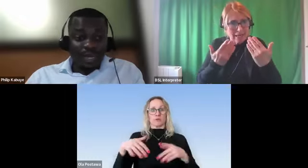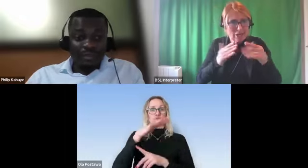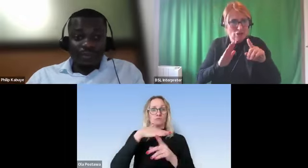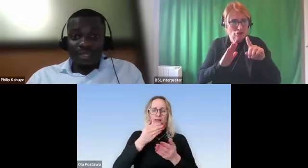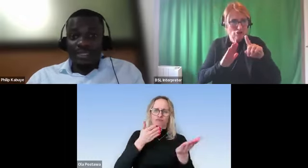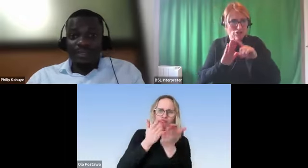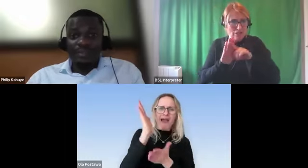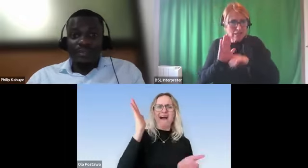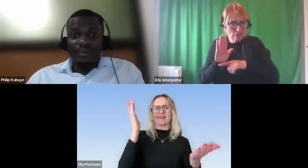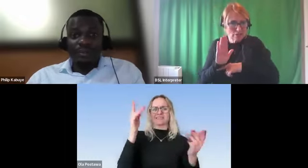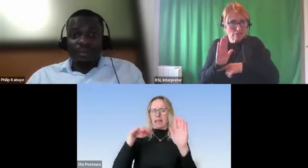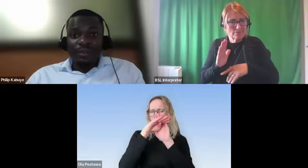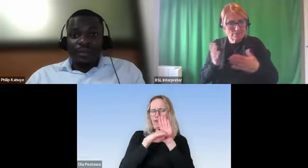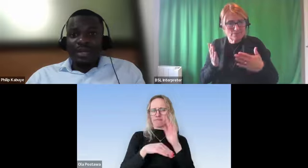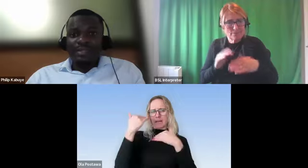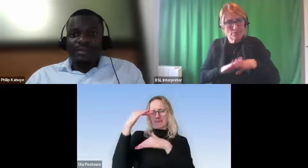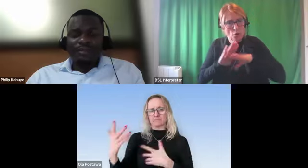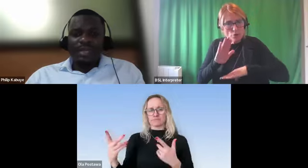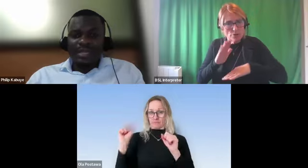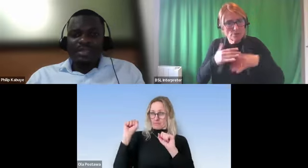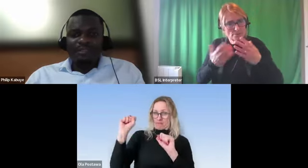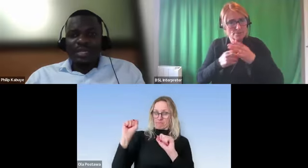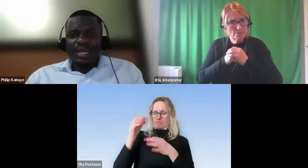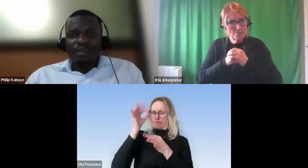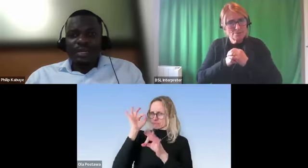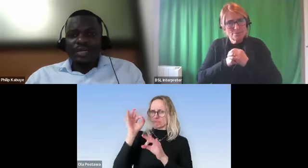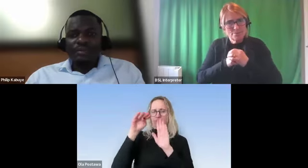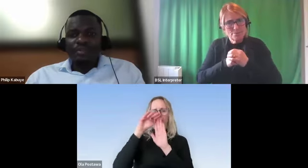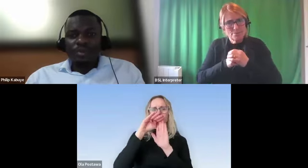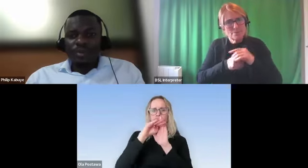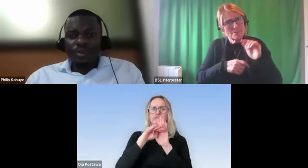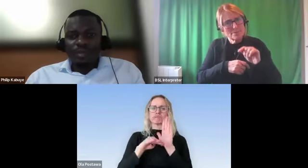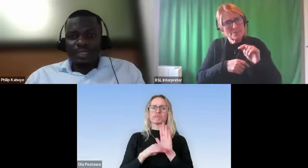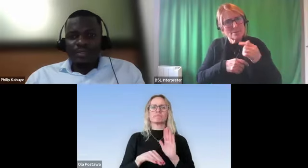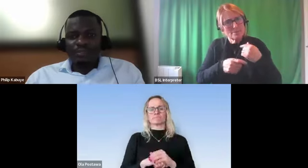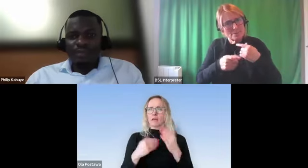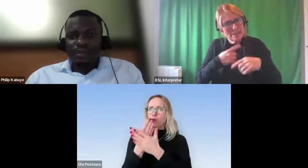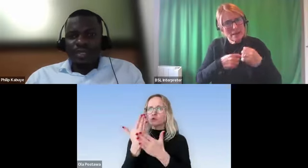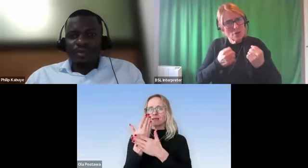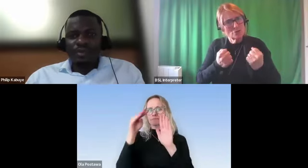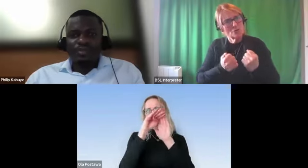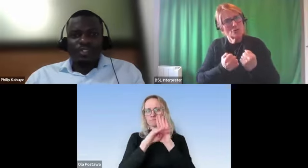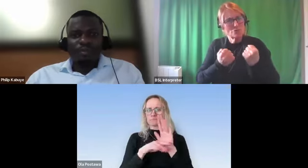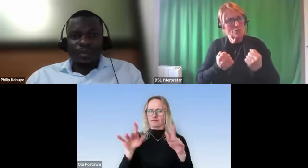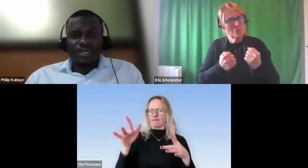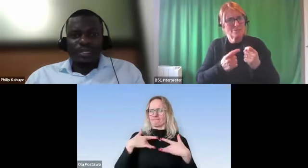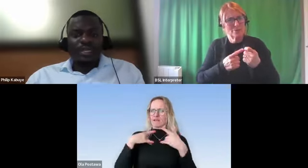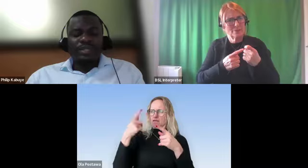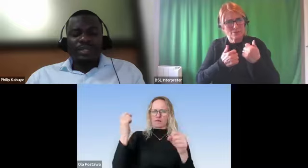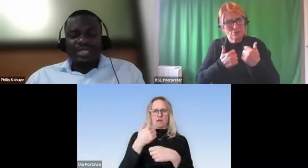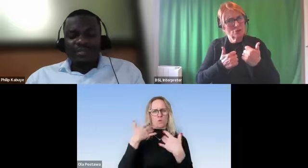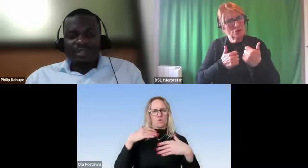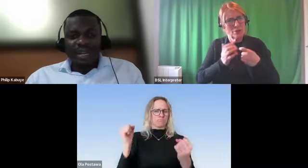regulations that we have or legislations. And these have been our strongholds, very good reference